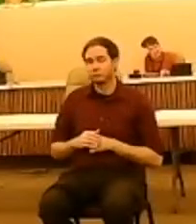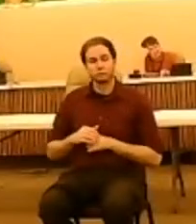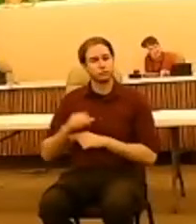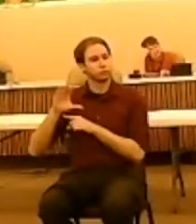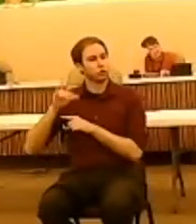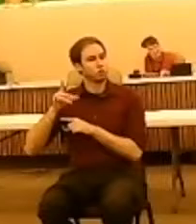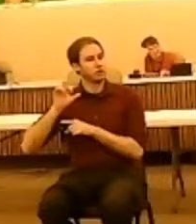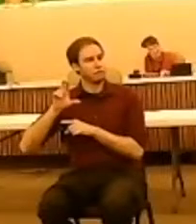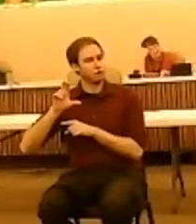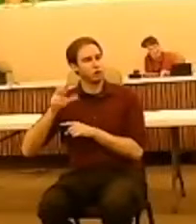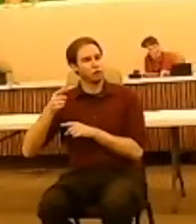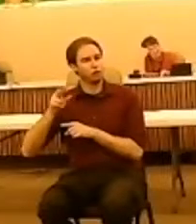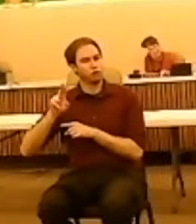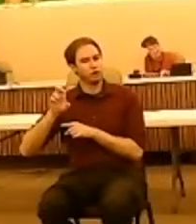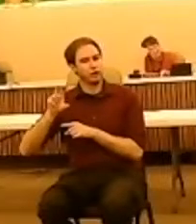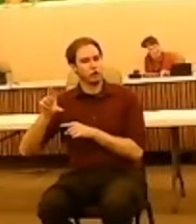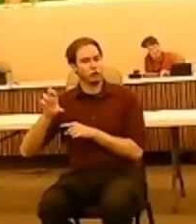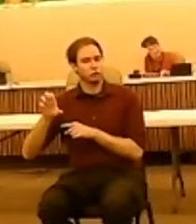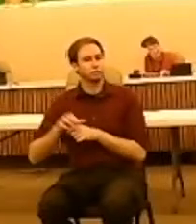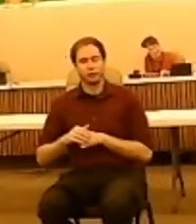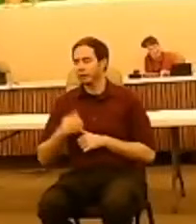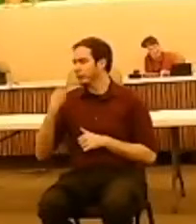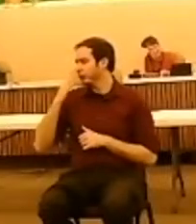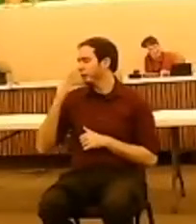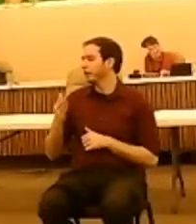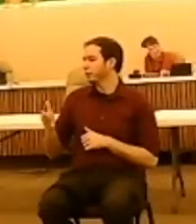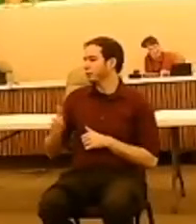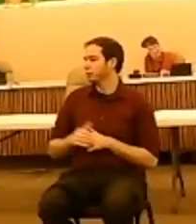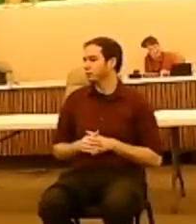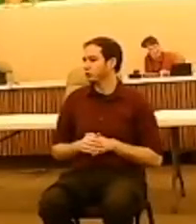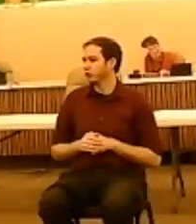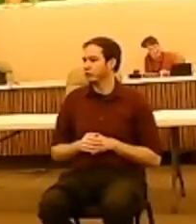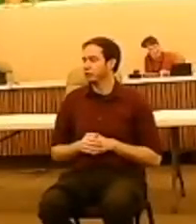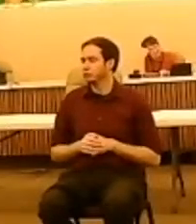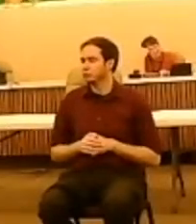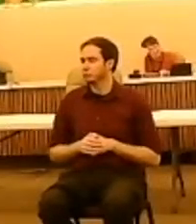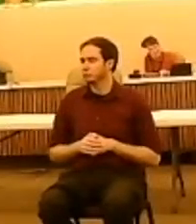Christopher Greer. Thank you very much.